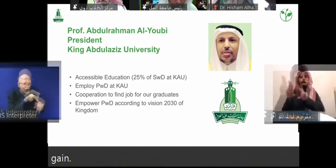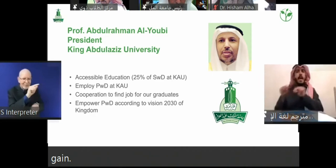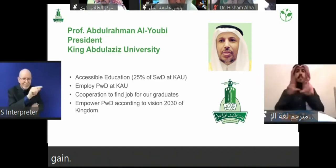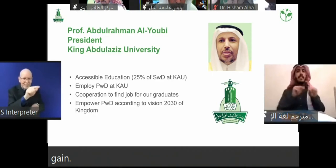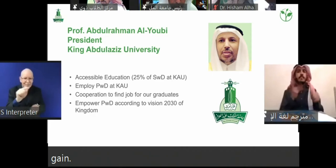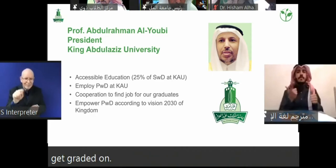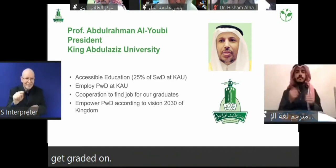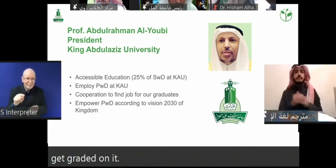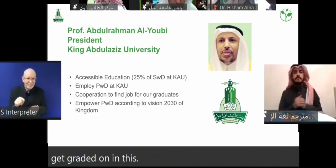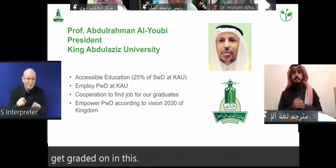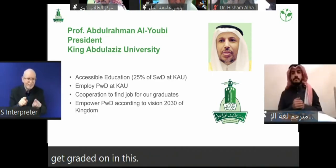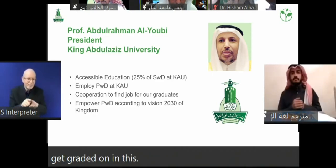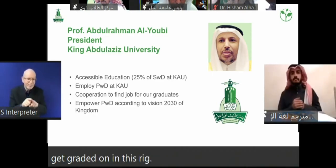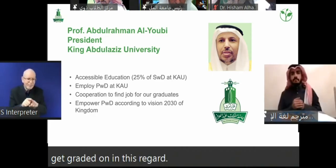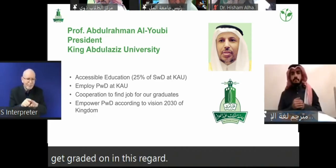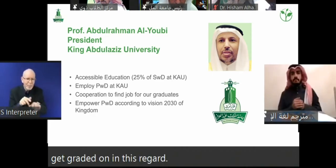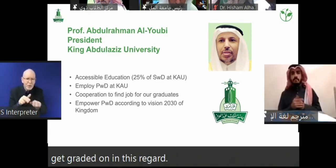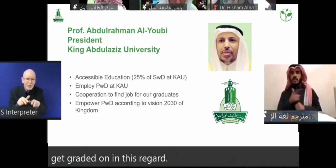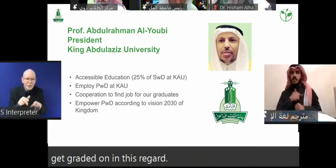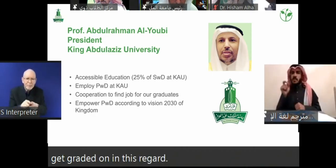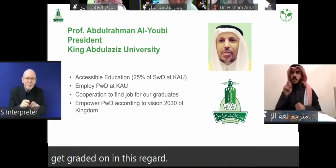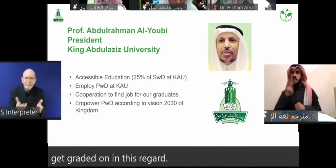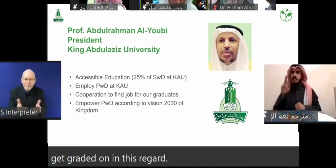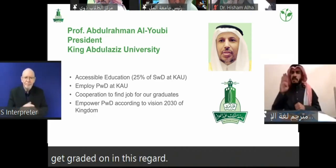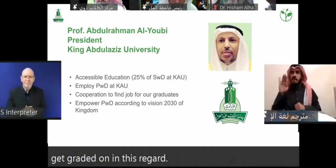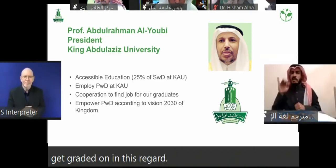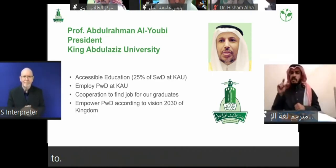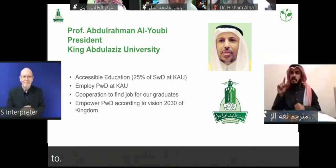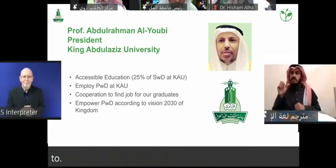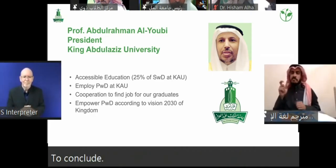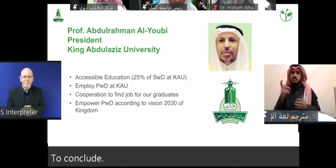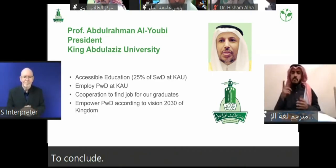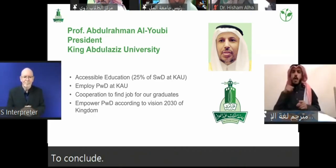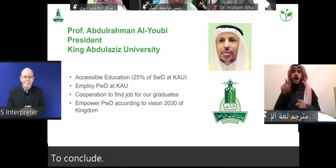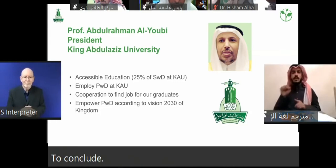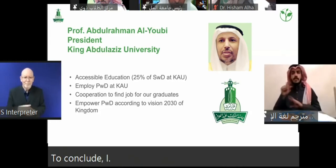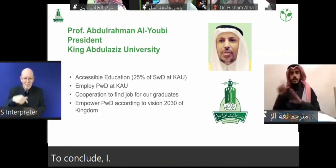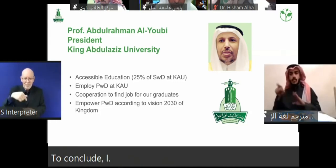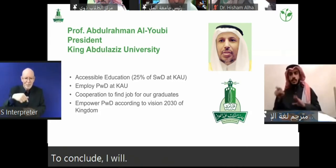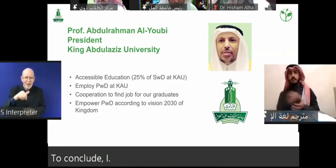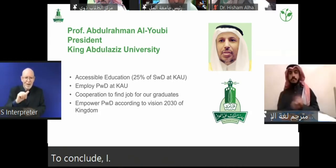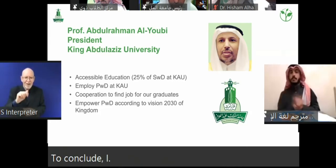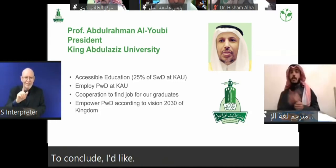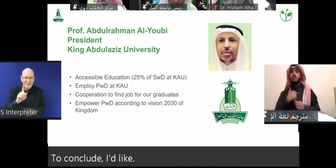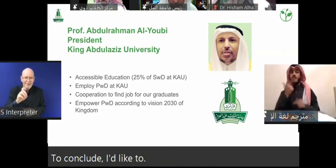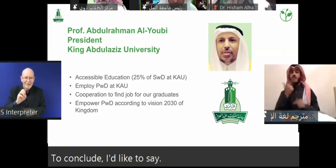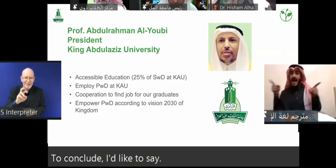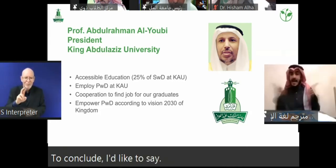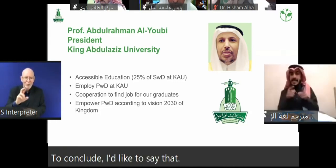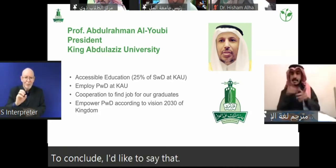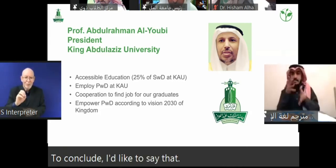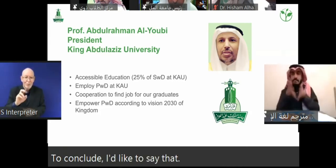Qaderoon in this regard. To conclude, I'd like to say